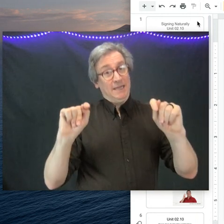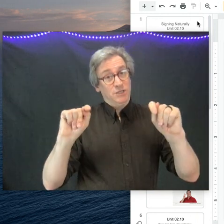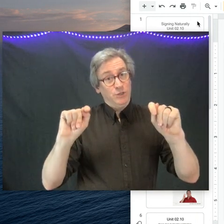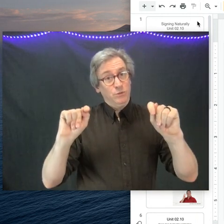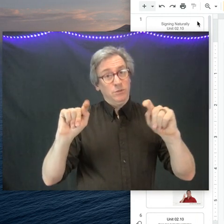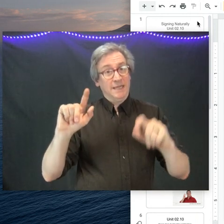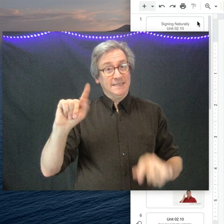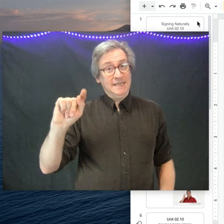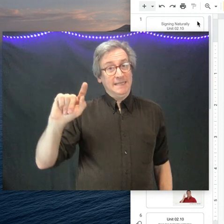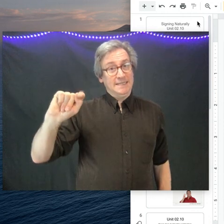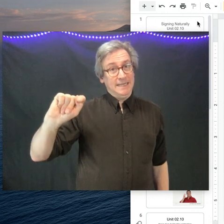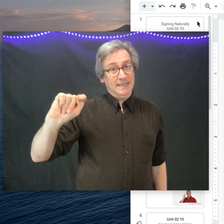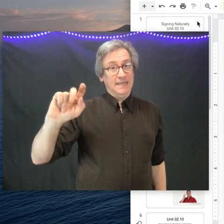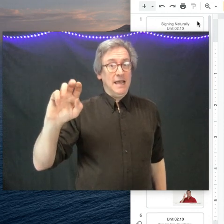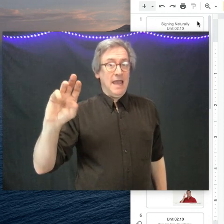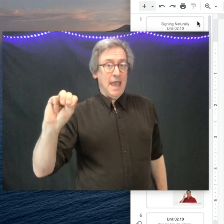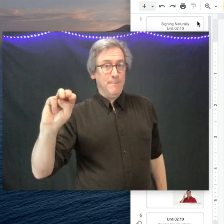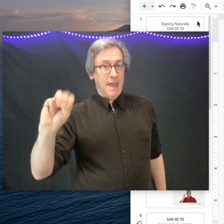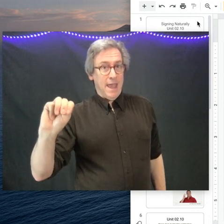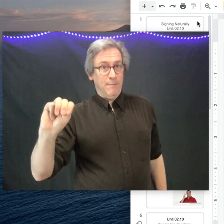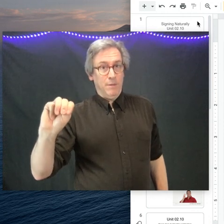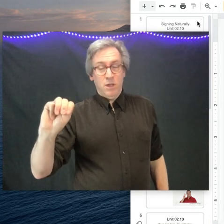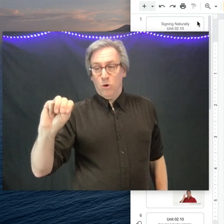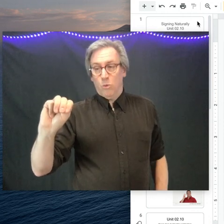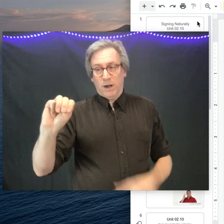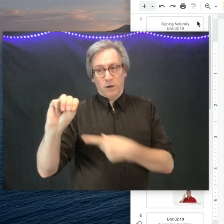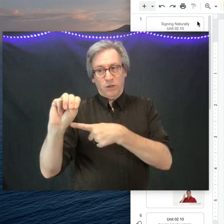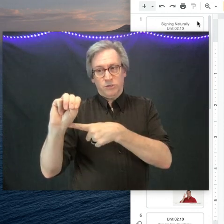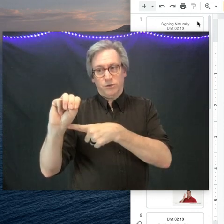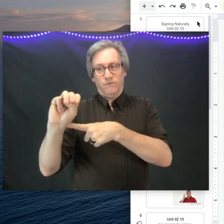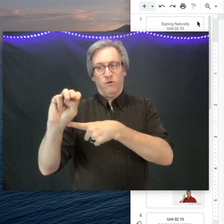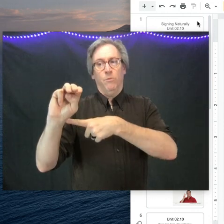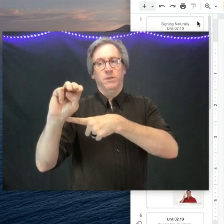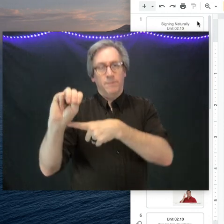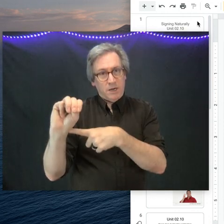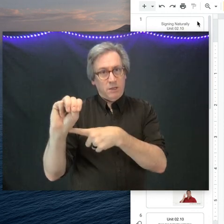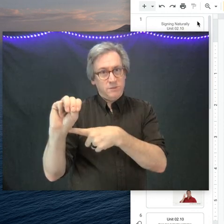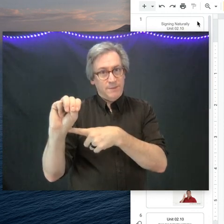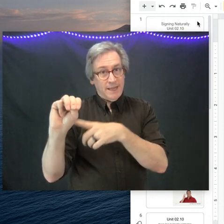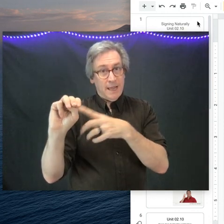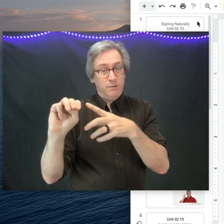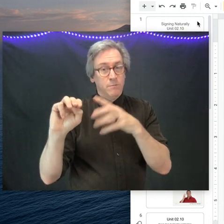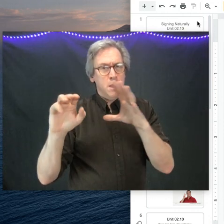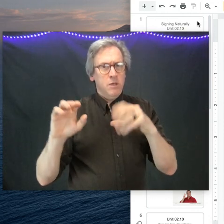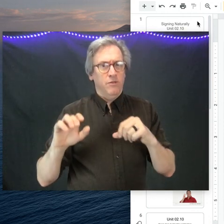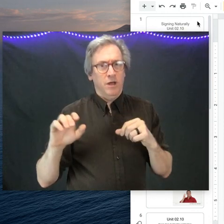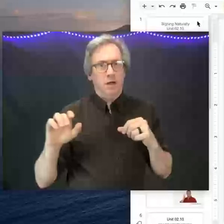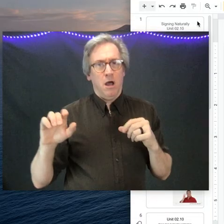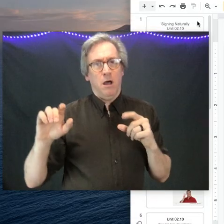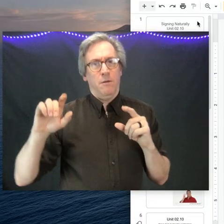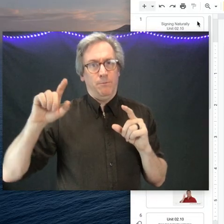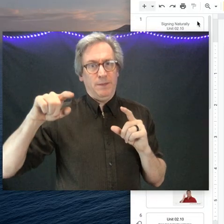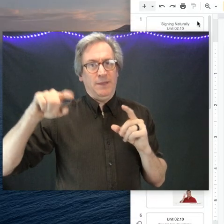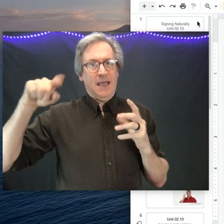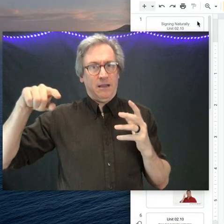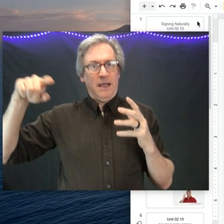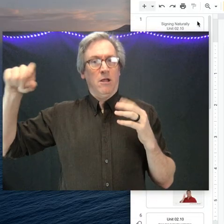get into, like TT, MM, where you just sort of open them and close them again. The